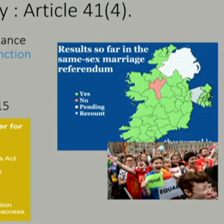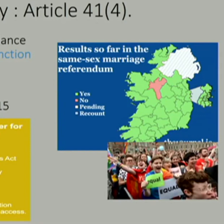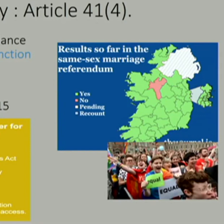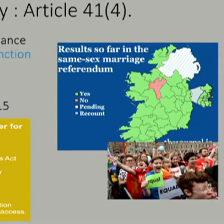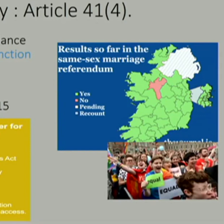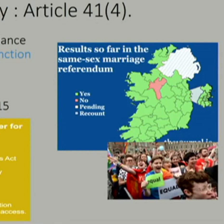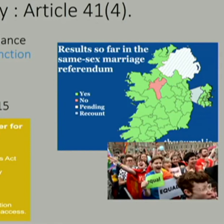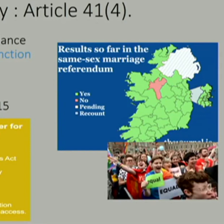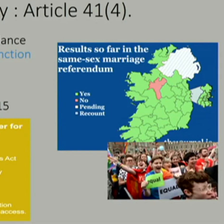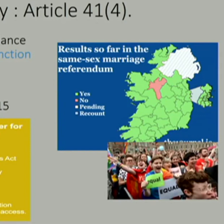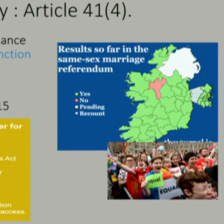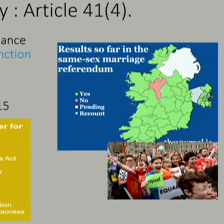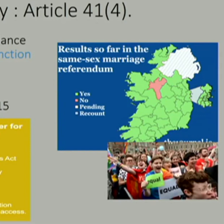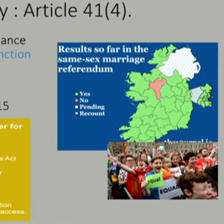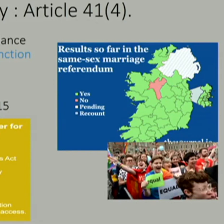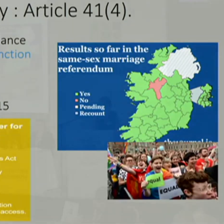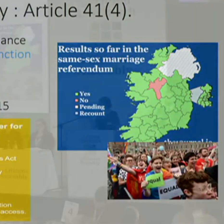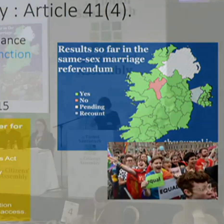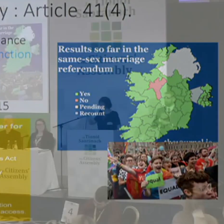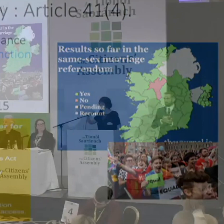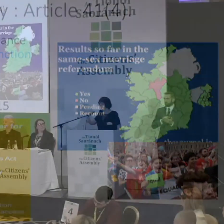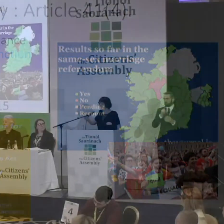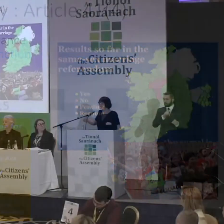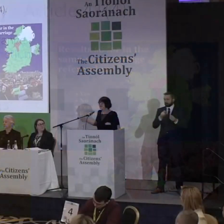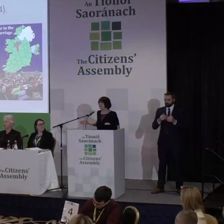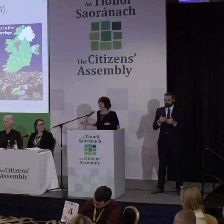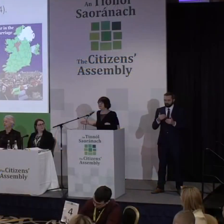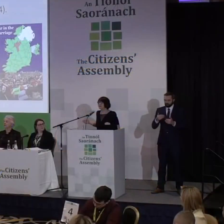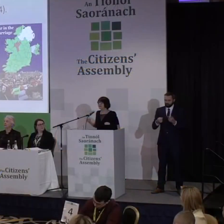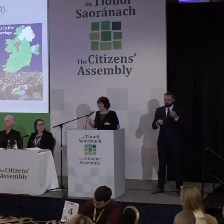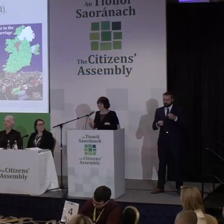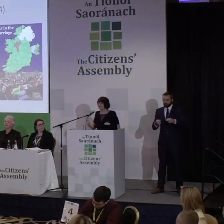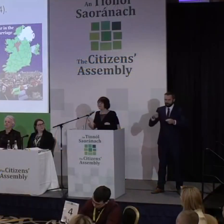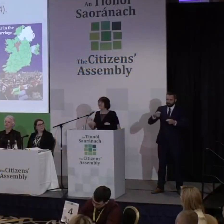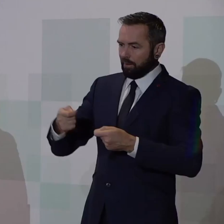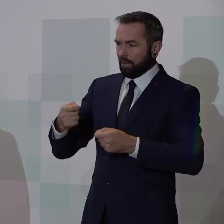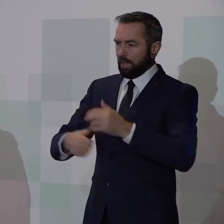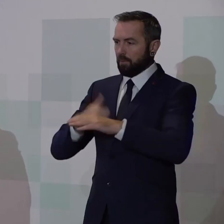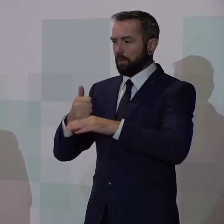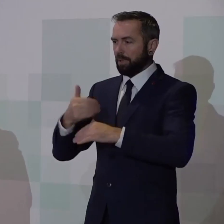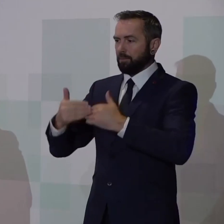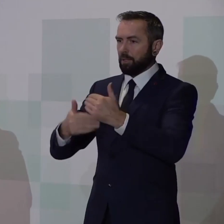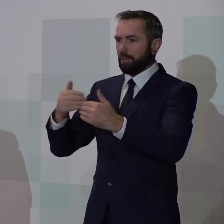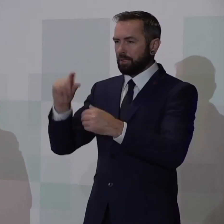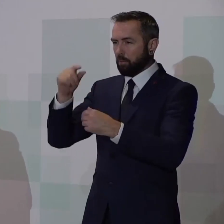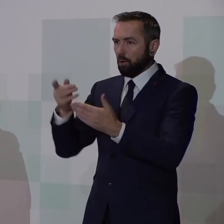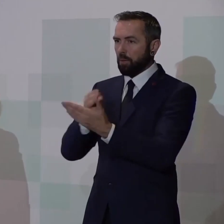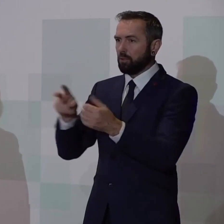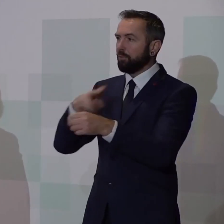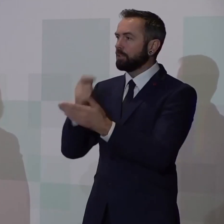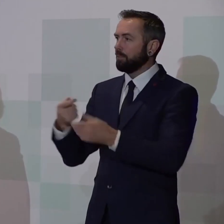legislation, although it was adopted in 2015, it's been implemented progressively and incrementally over